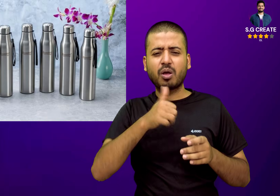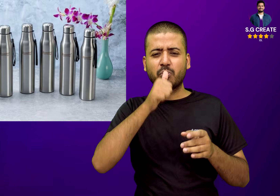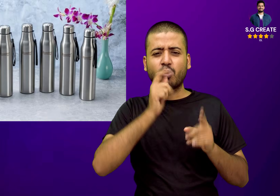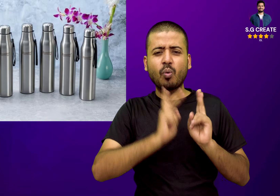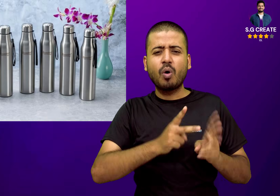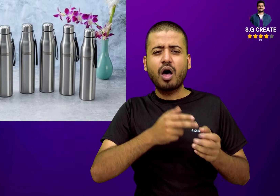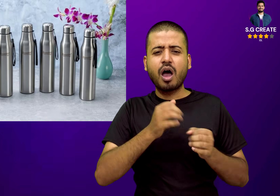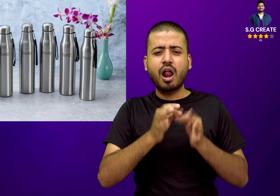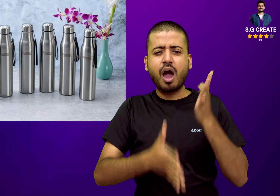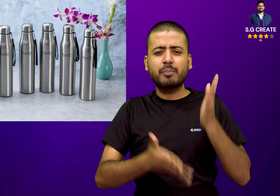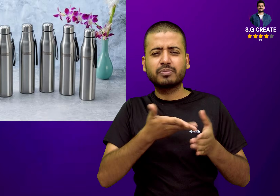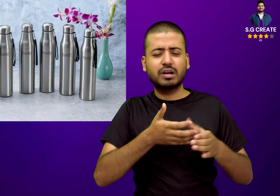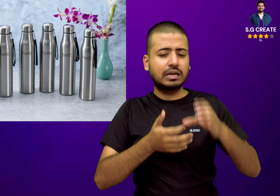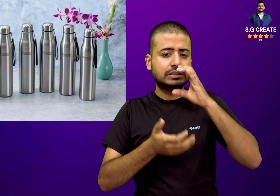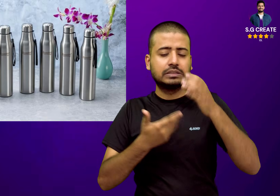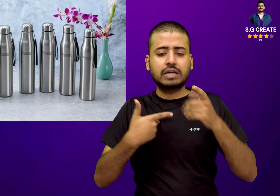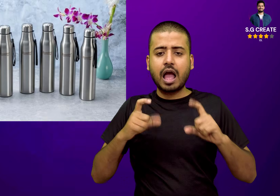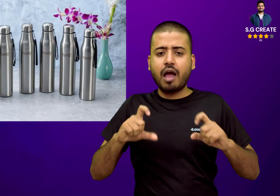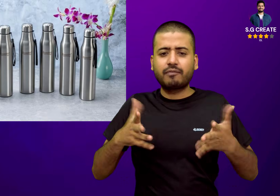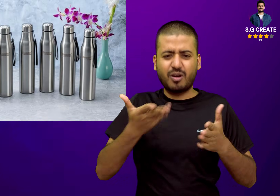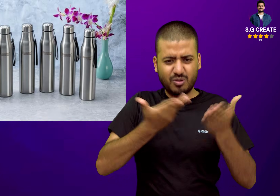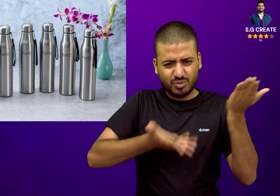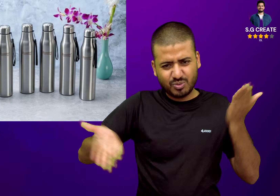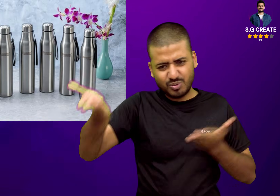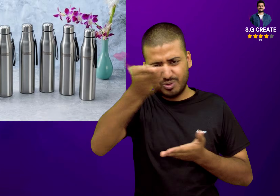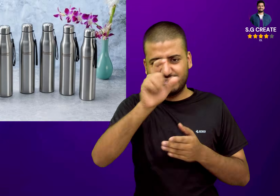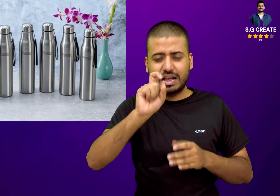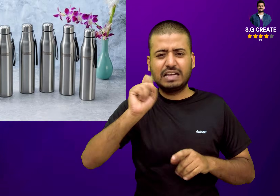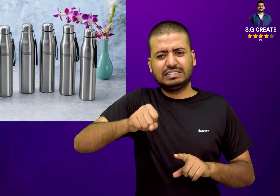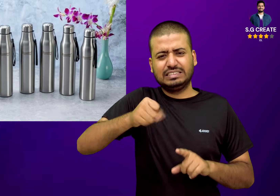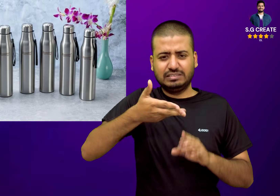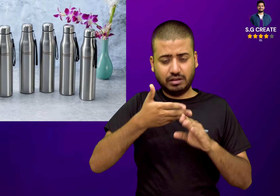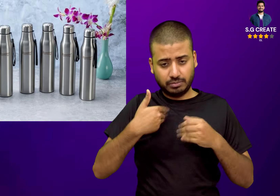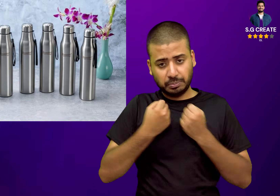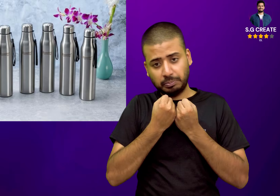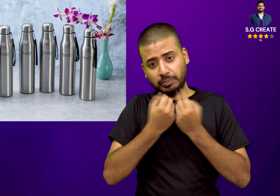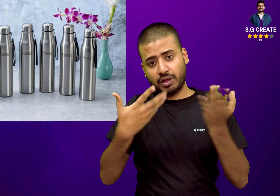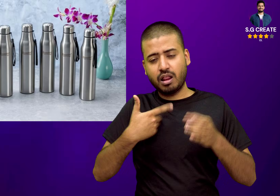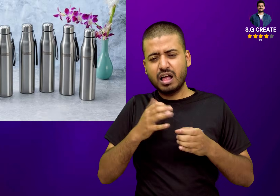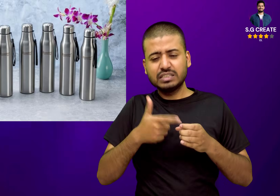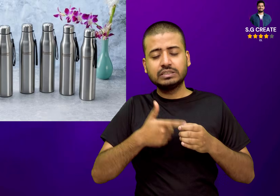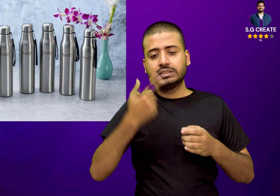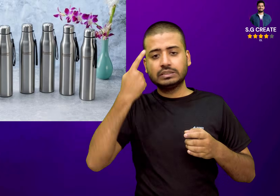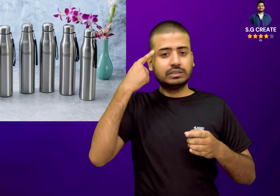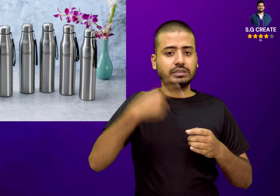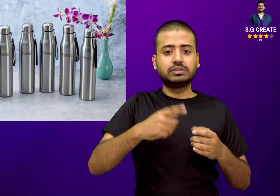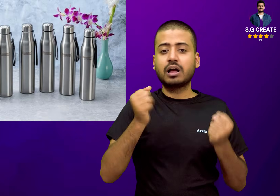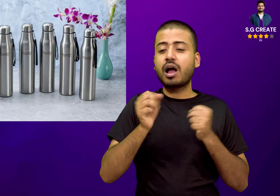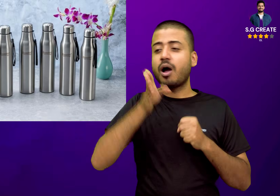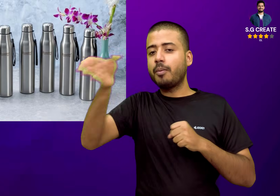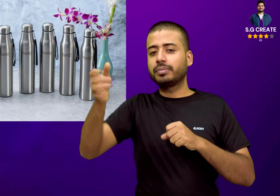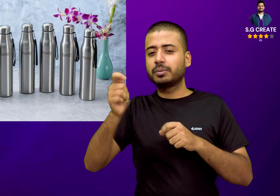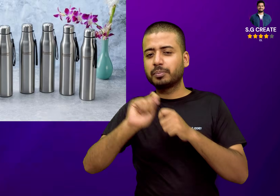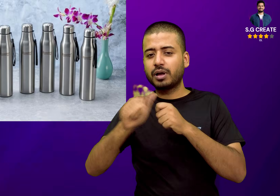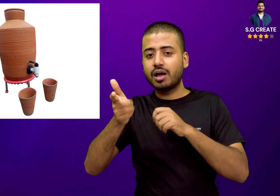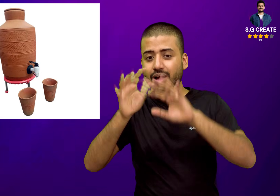online on e-commerce platforms like Amazon India and Flipkart for around 300 Indian rupees to 360 Indian